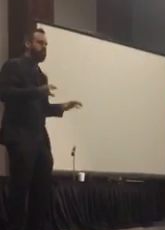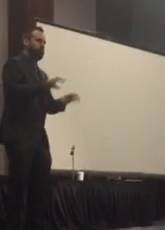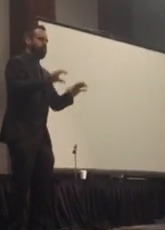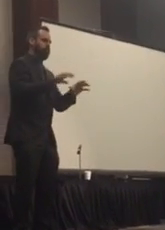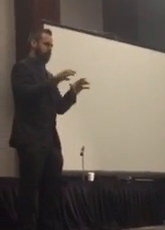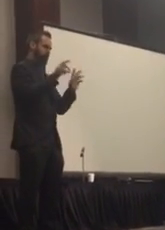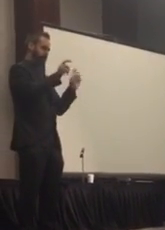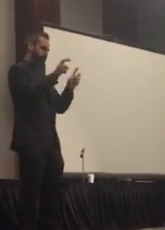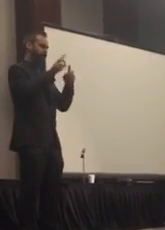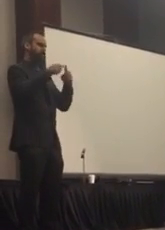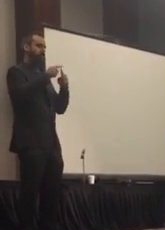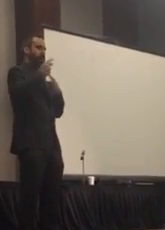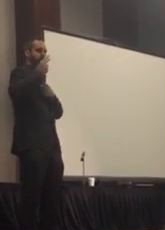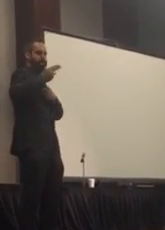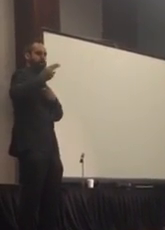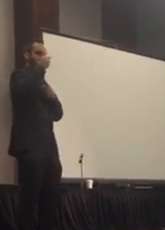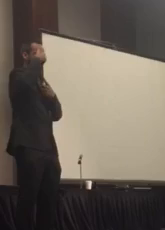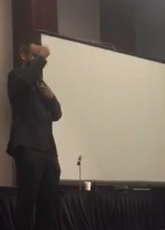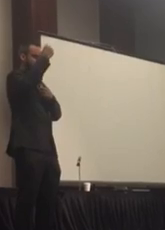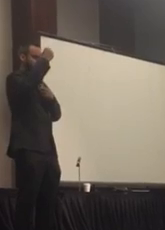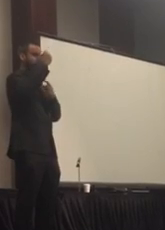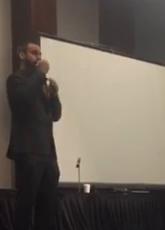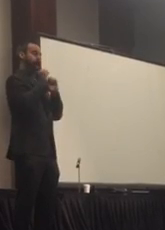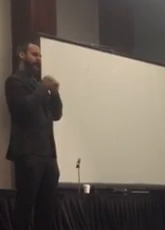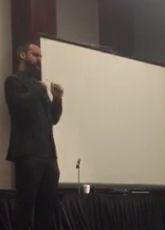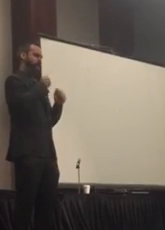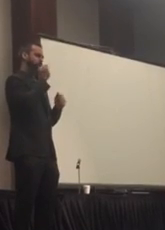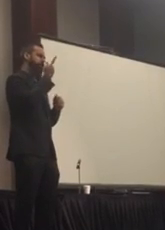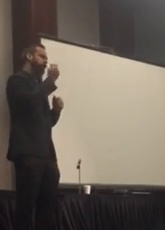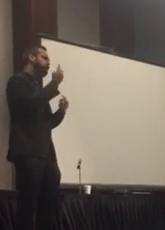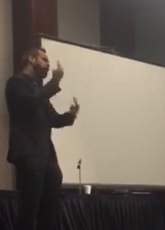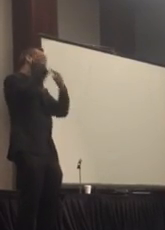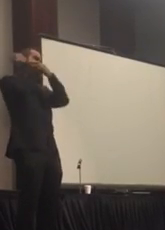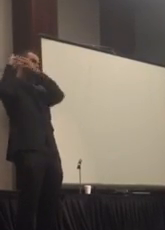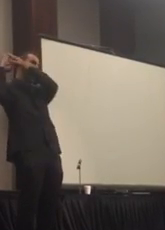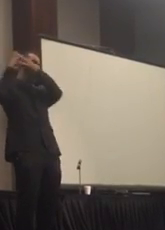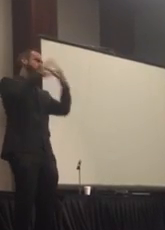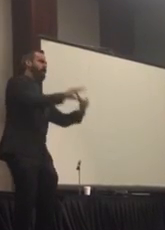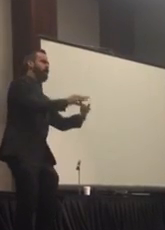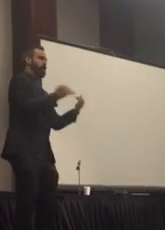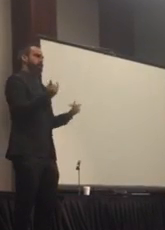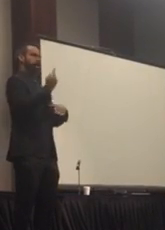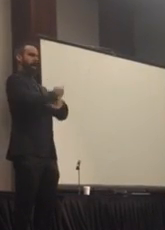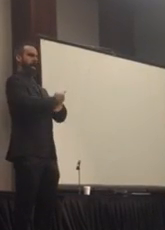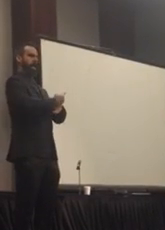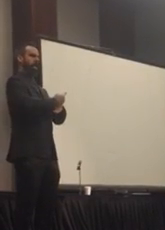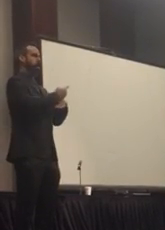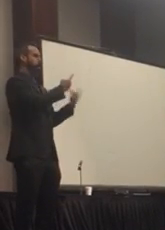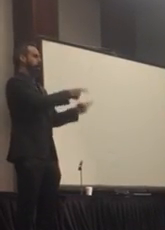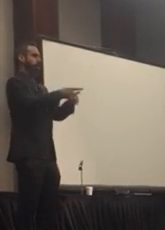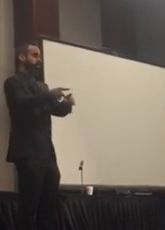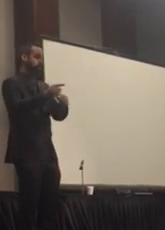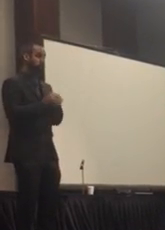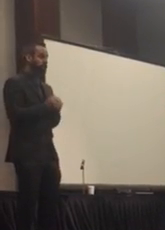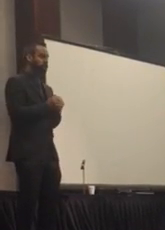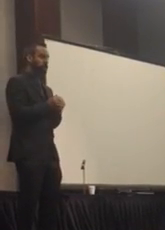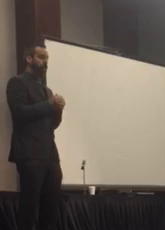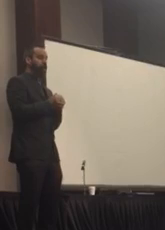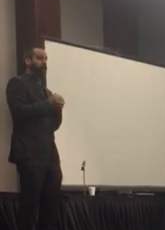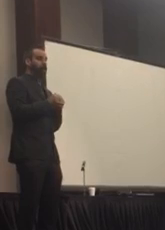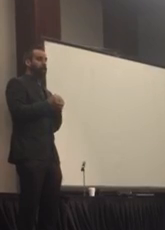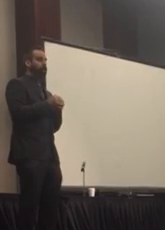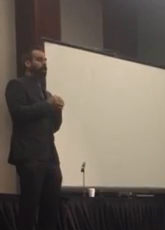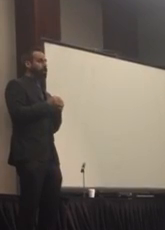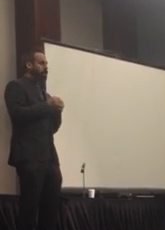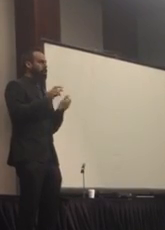work around issues of historical memory and how we understand the past and its relationship to the present, and the critical nature of